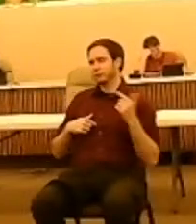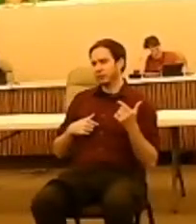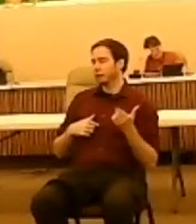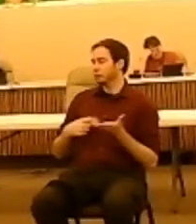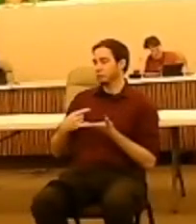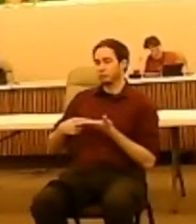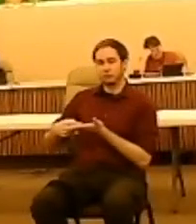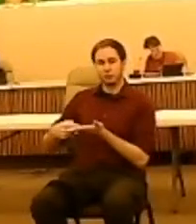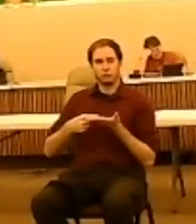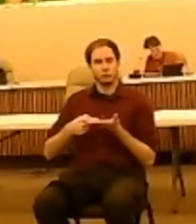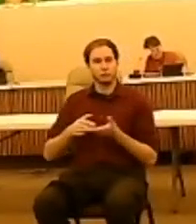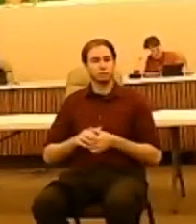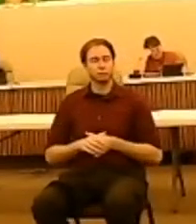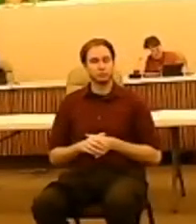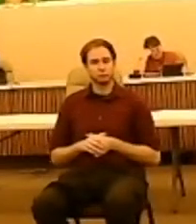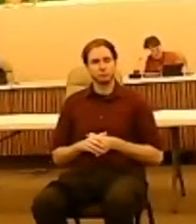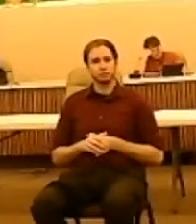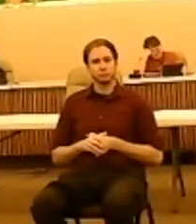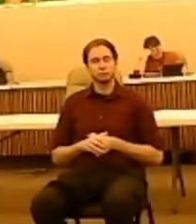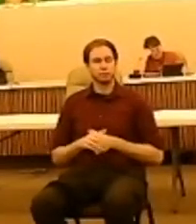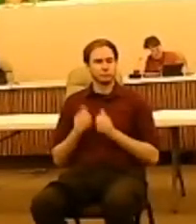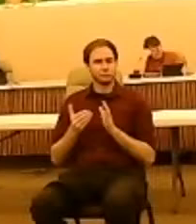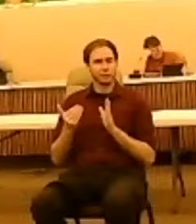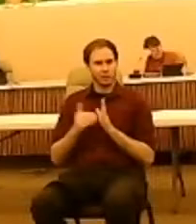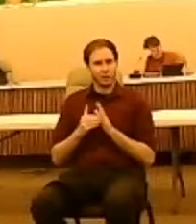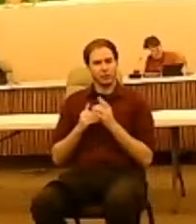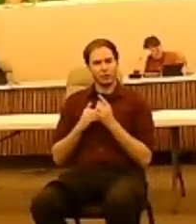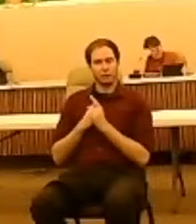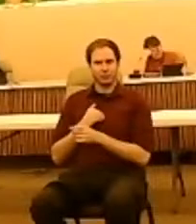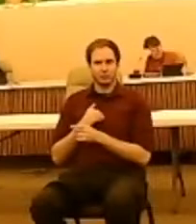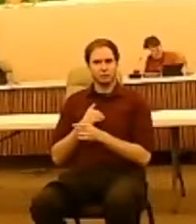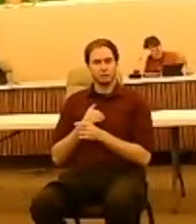Discussion. So again, this is,